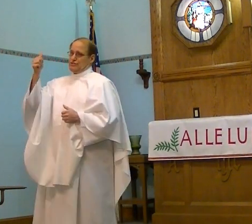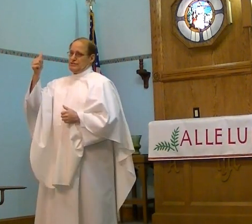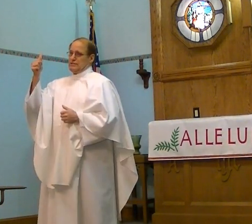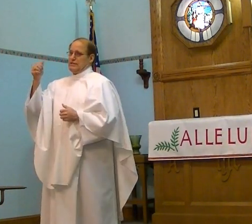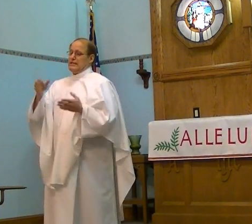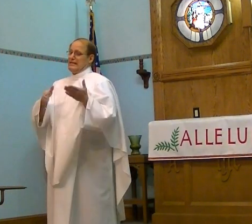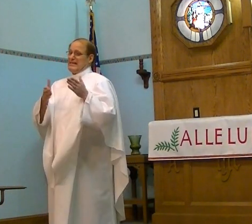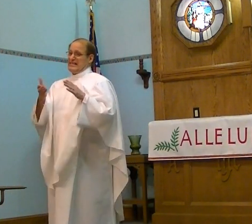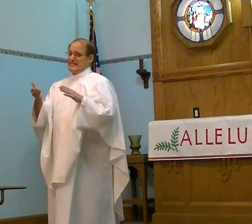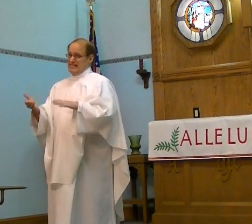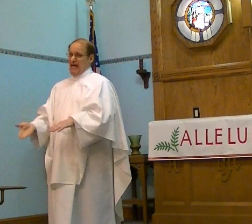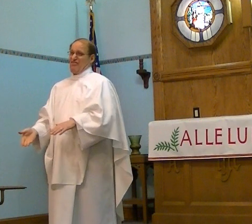is death.